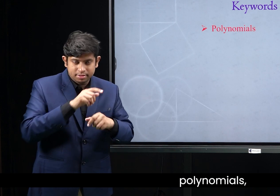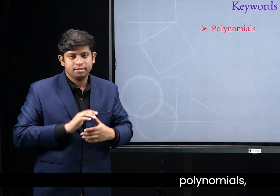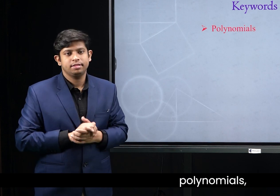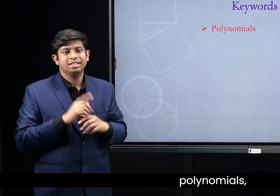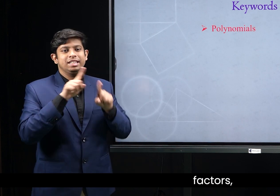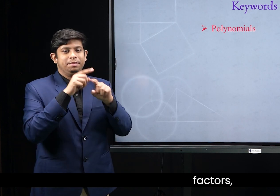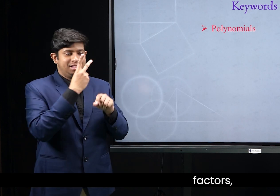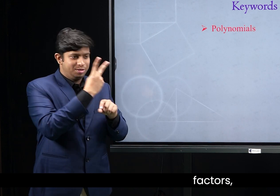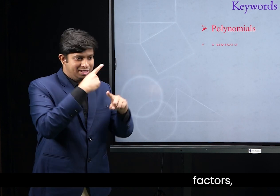Factors.